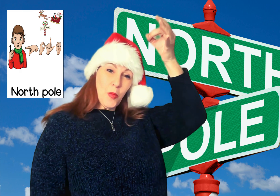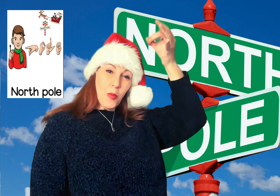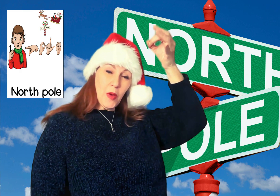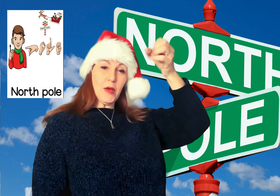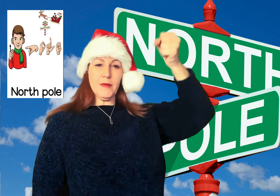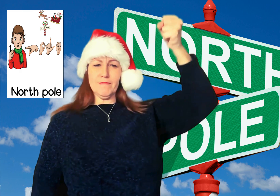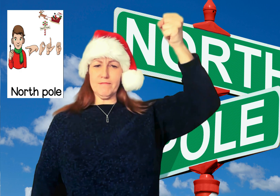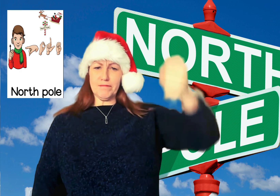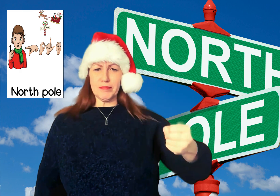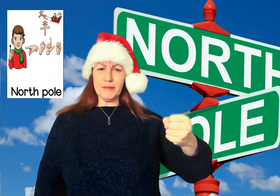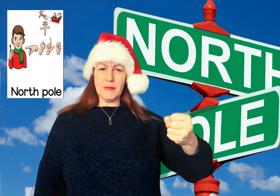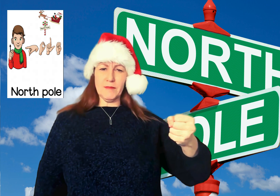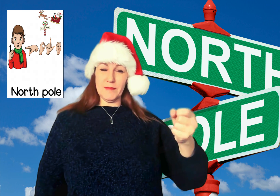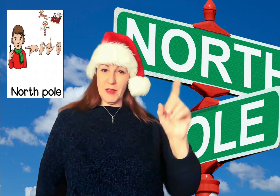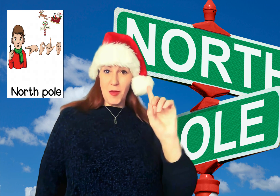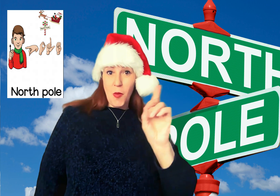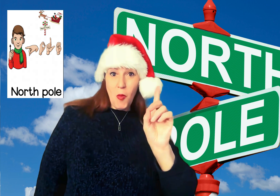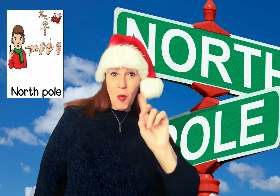North Pole.